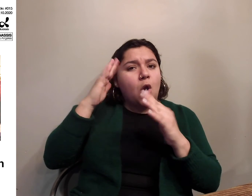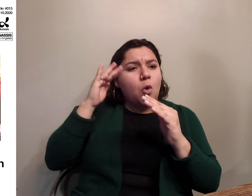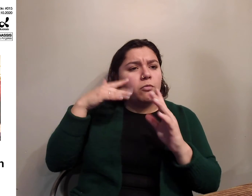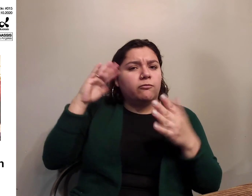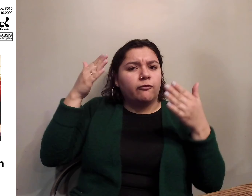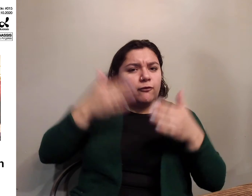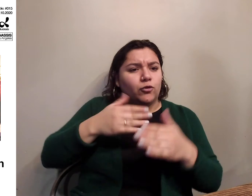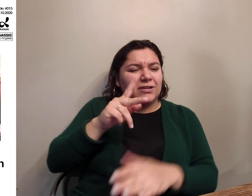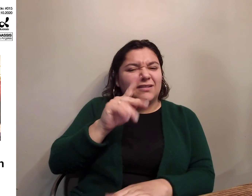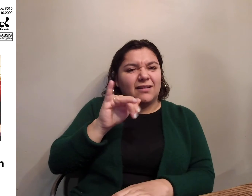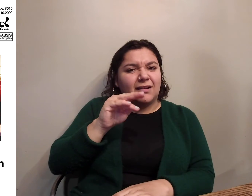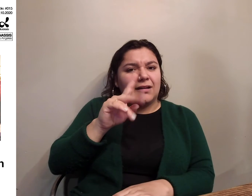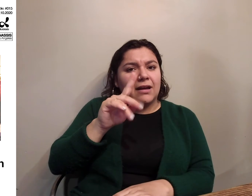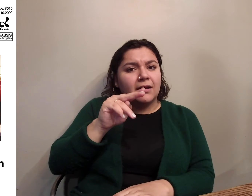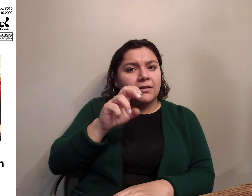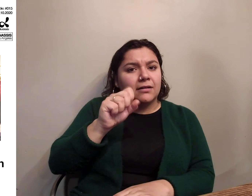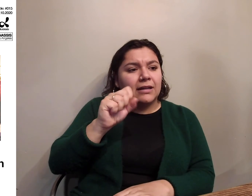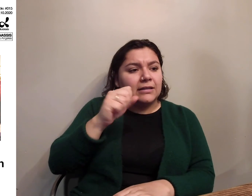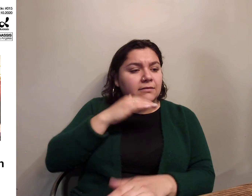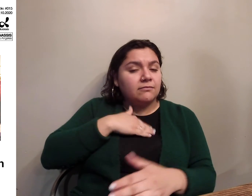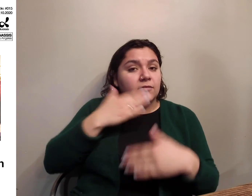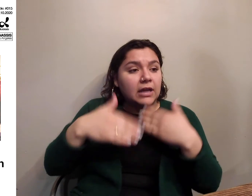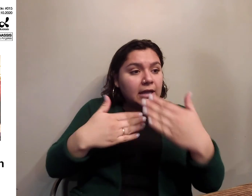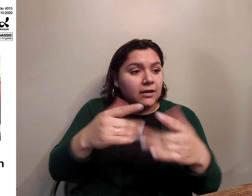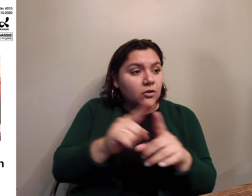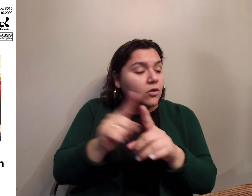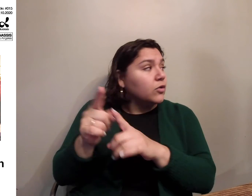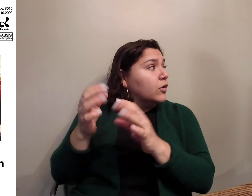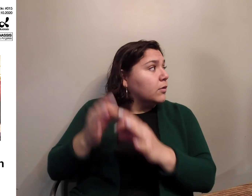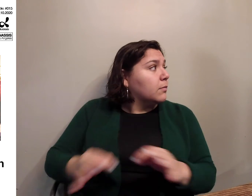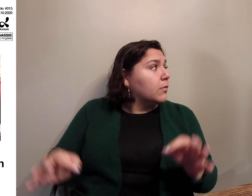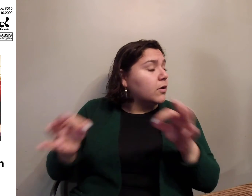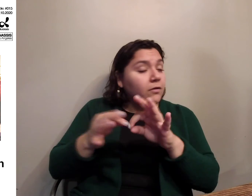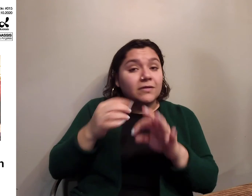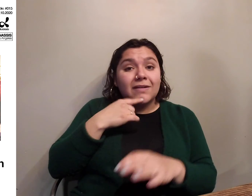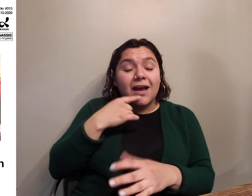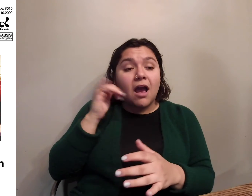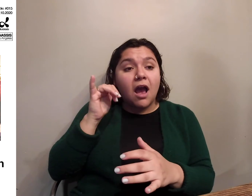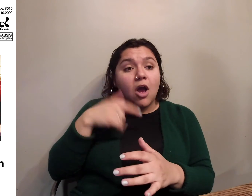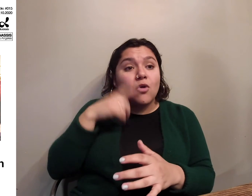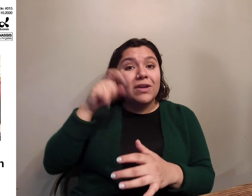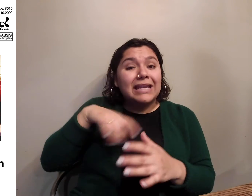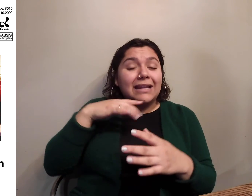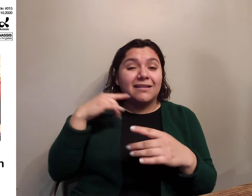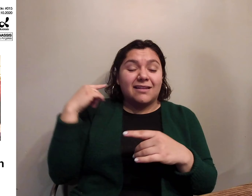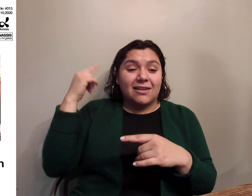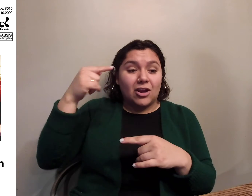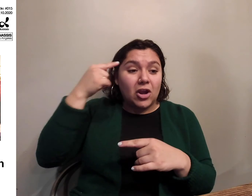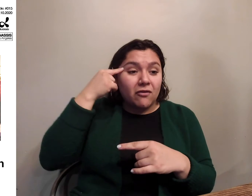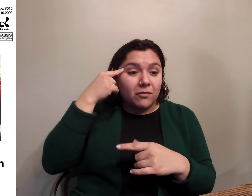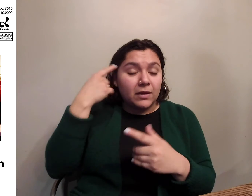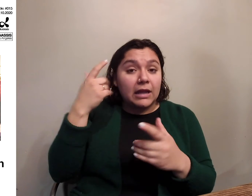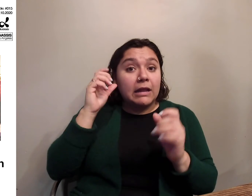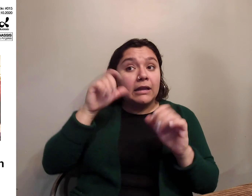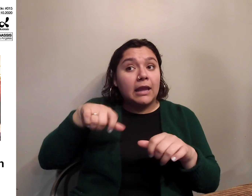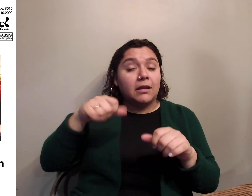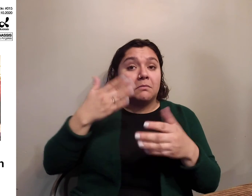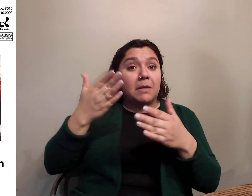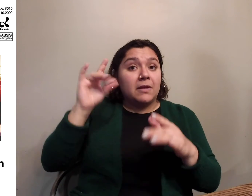And really, nuts and bolts things. Oh, we see that the government can